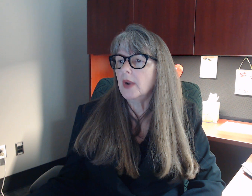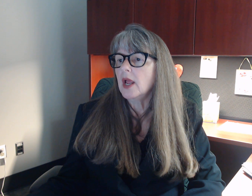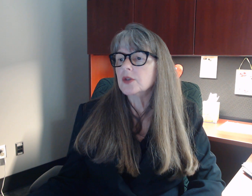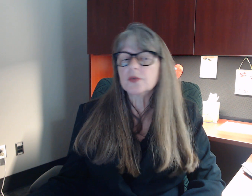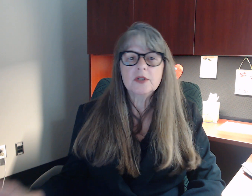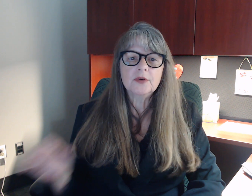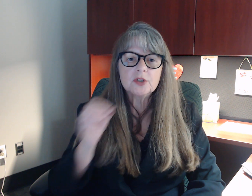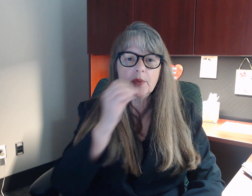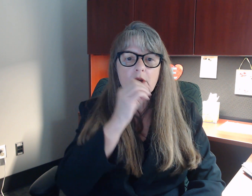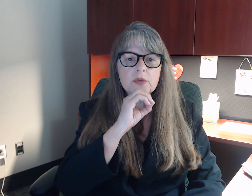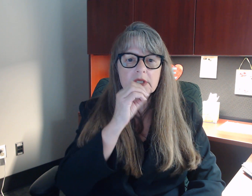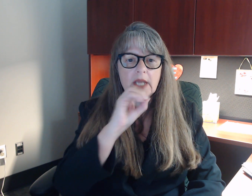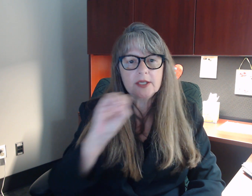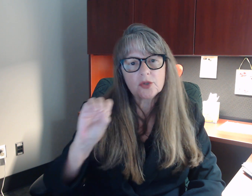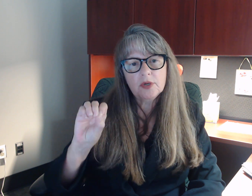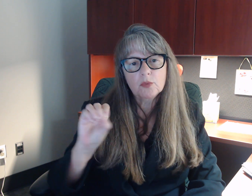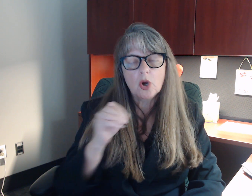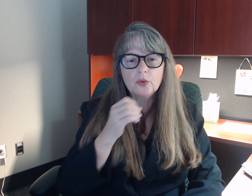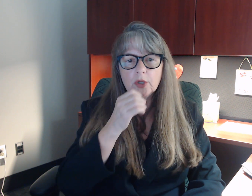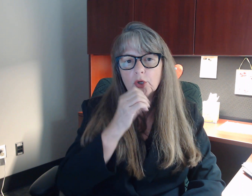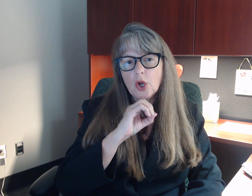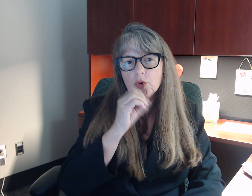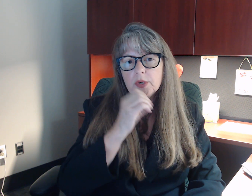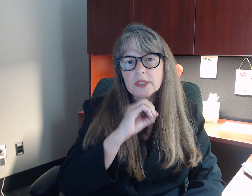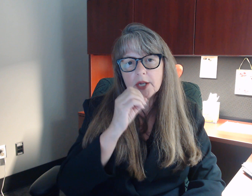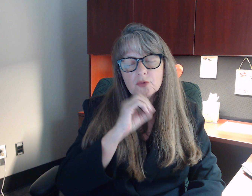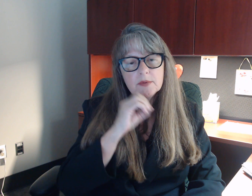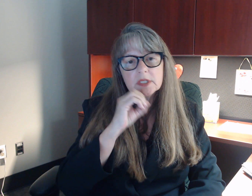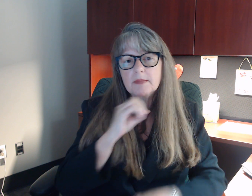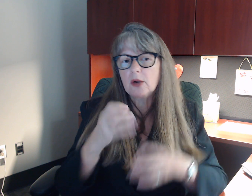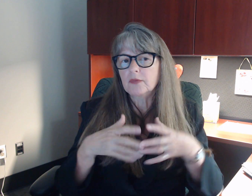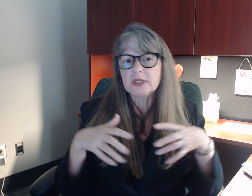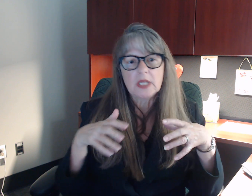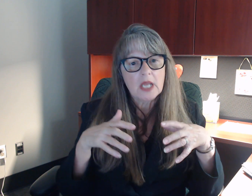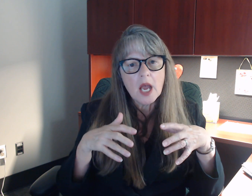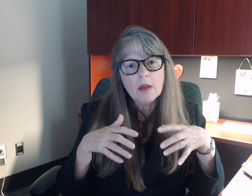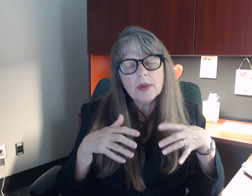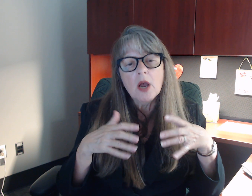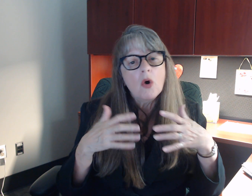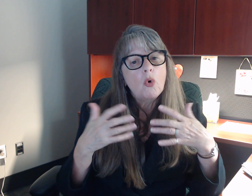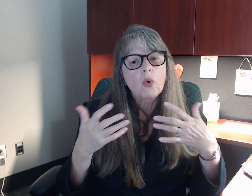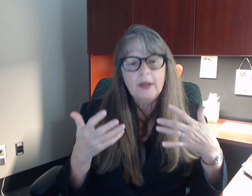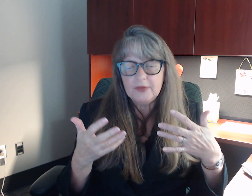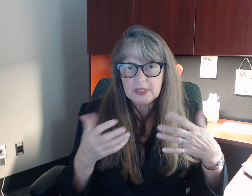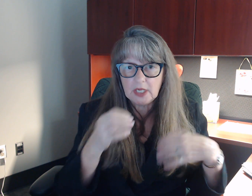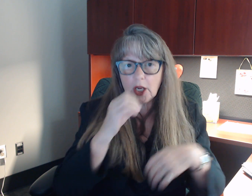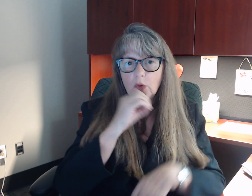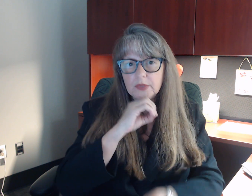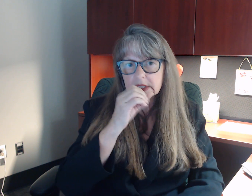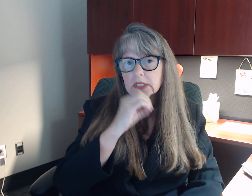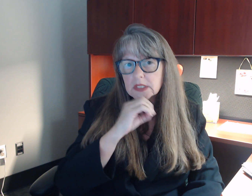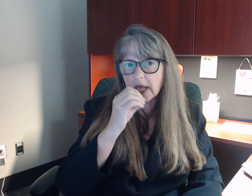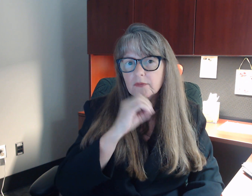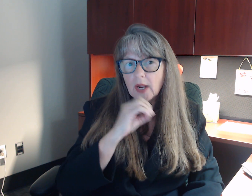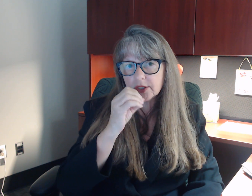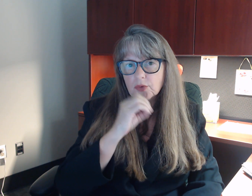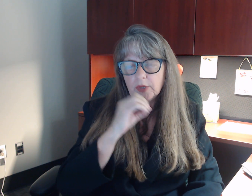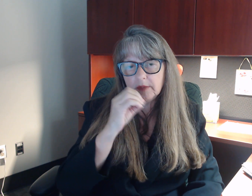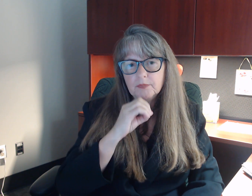So the different, so we know this is ice cream. We're holding our cone. It's ice cream. It doesn't matter if it's in a cup or if it's in a cone. This is the sign for ice cream.